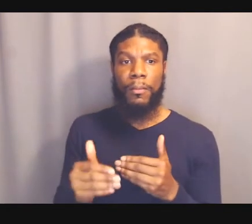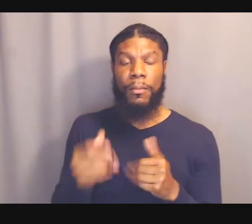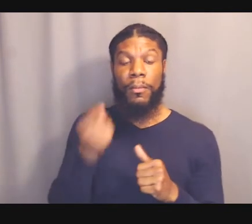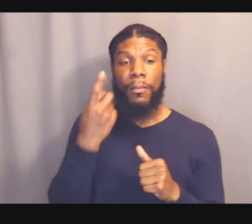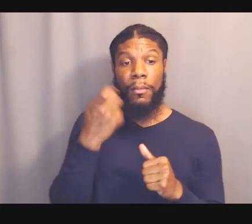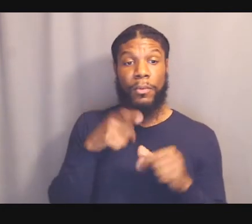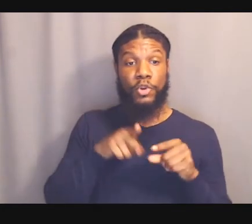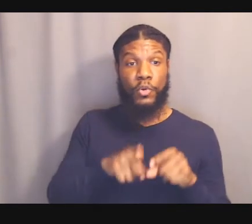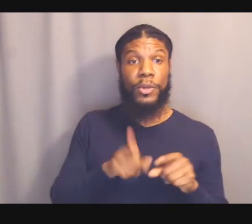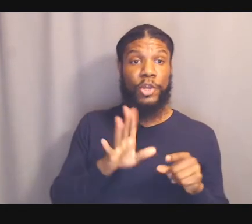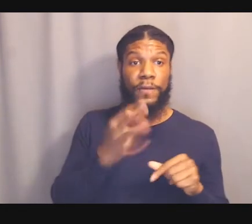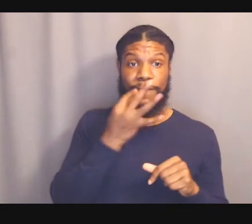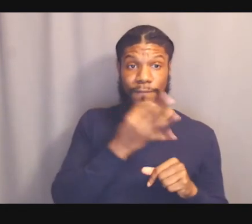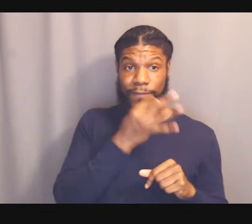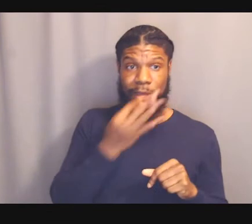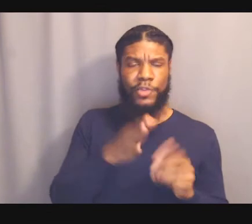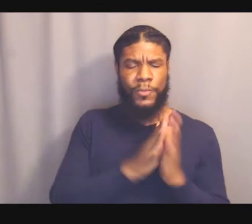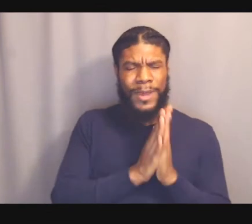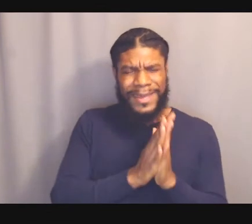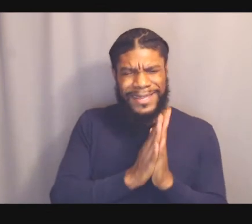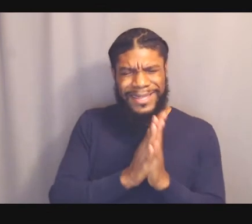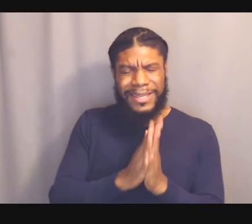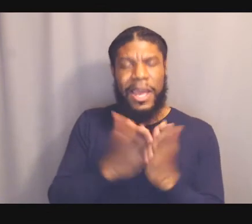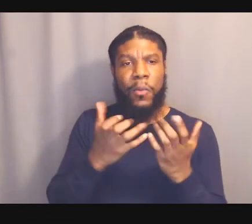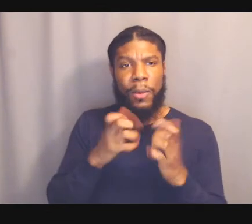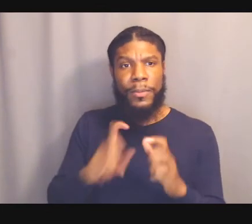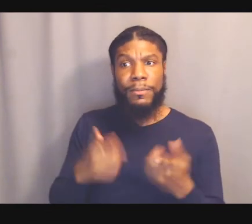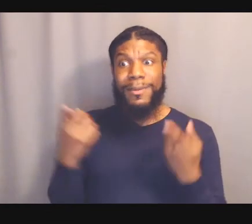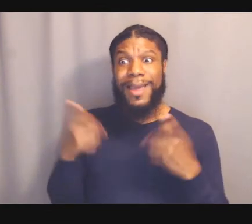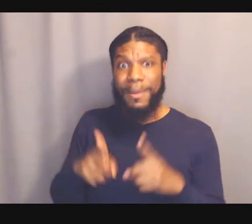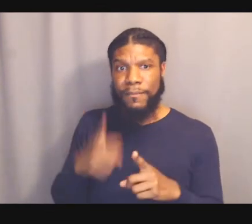manifest themselves during the promise of this week.